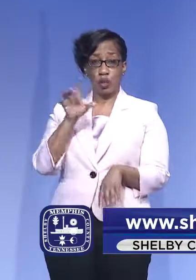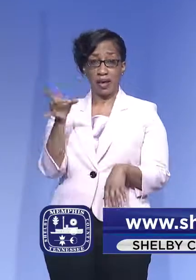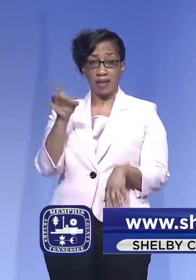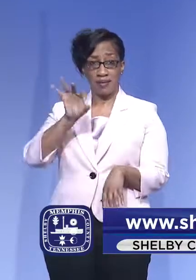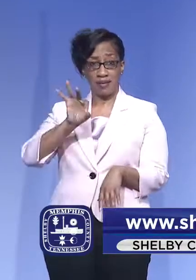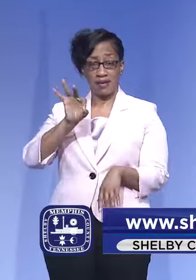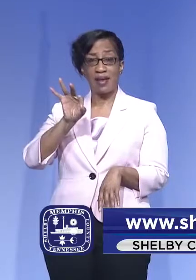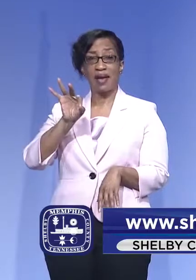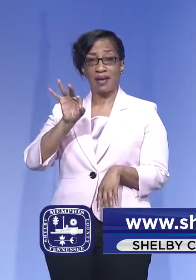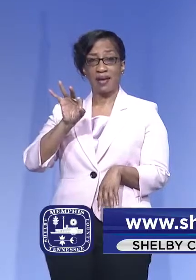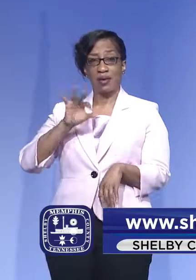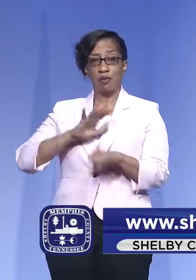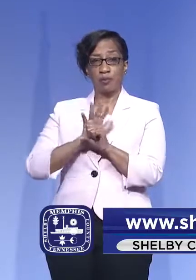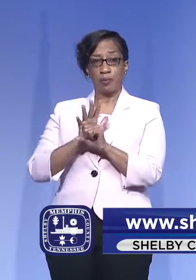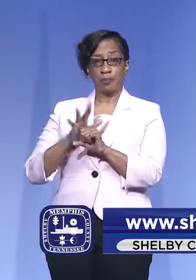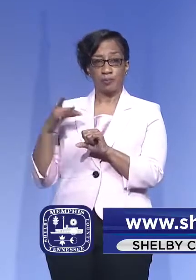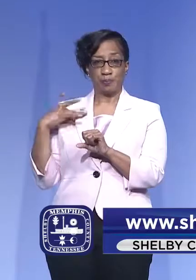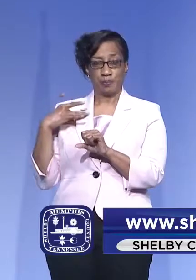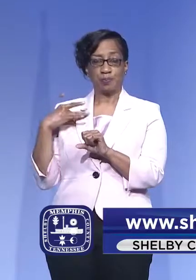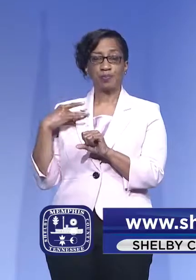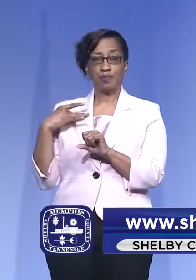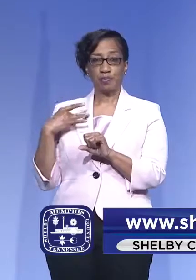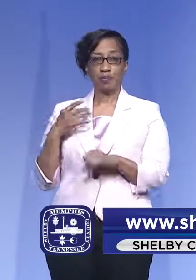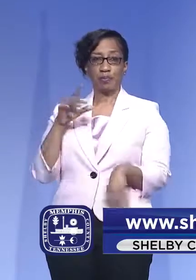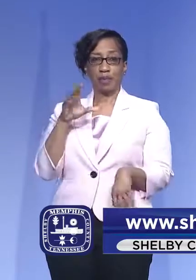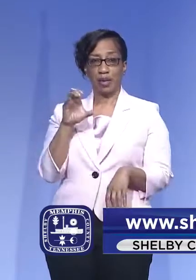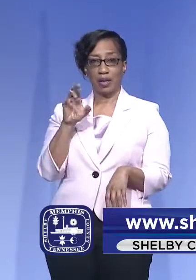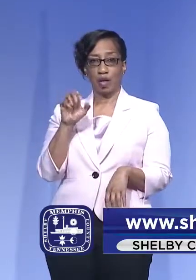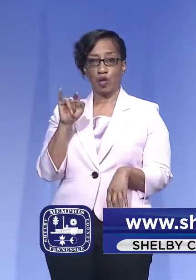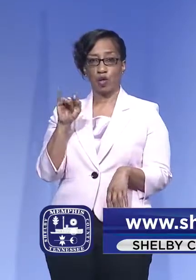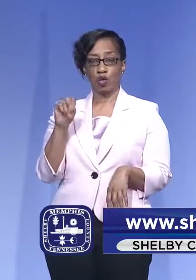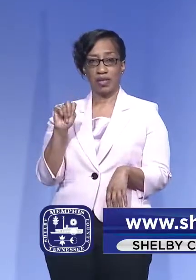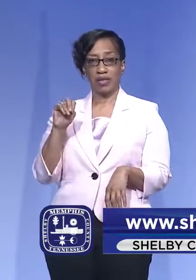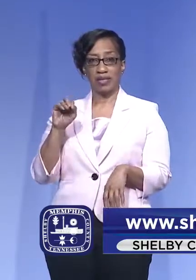21,289 cases reported so far. And Crittenden County, Arkansas,